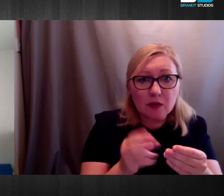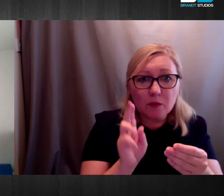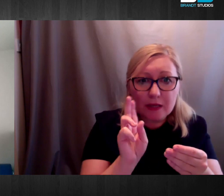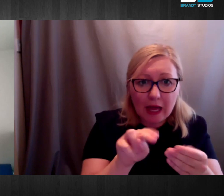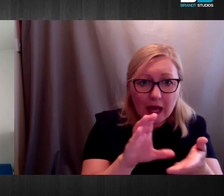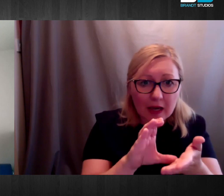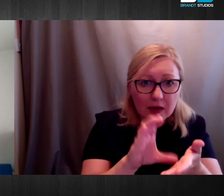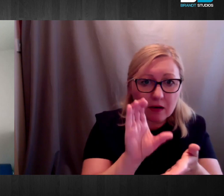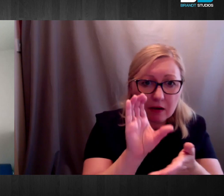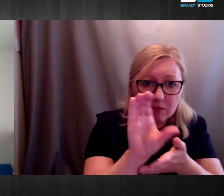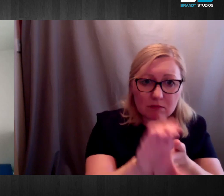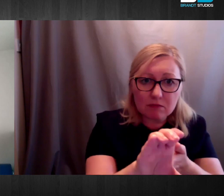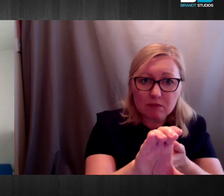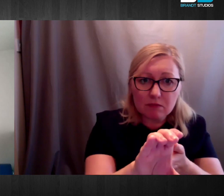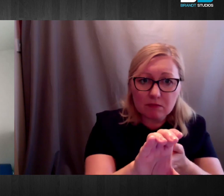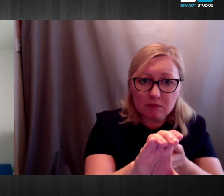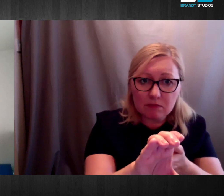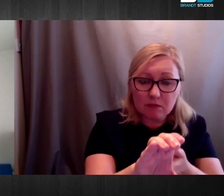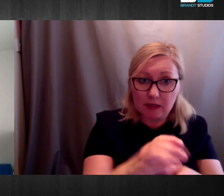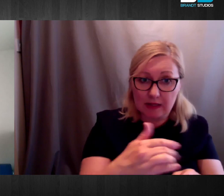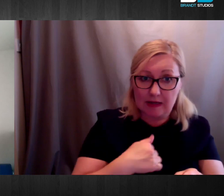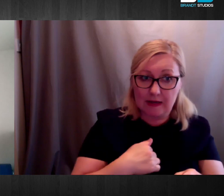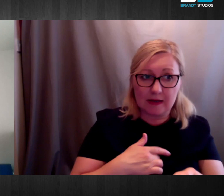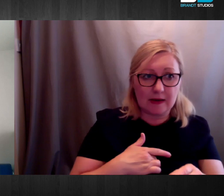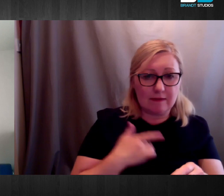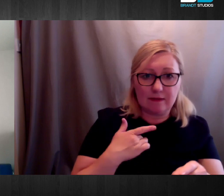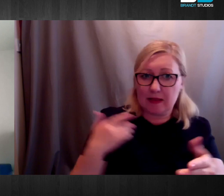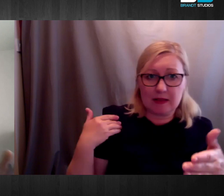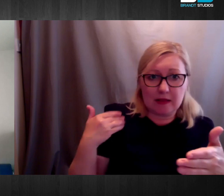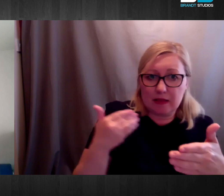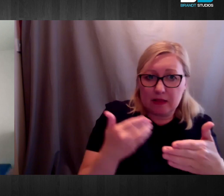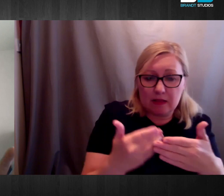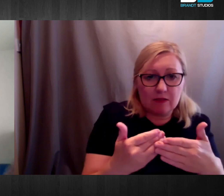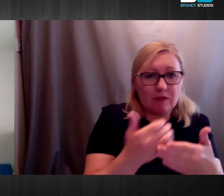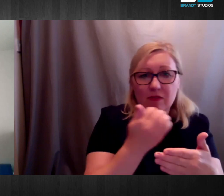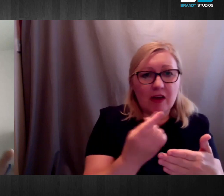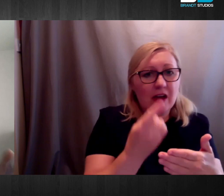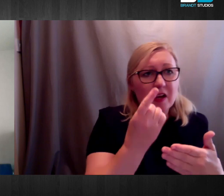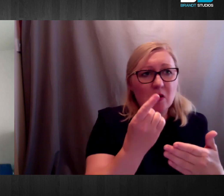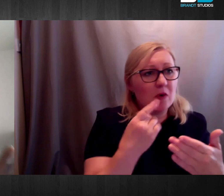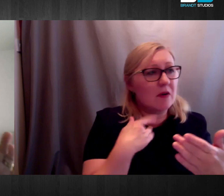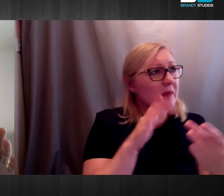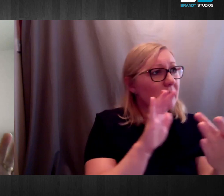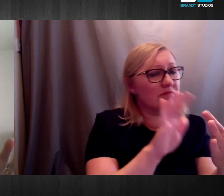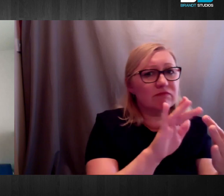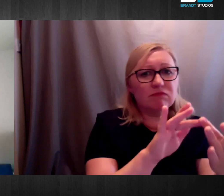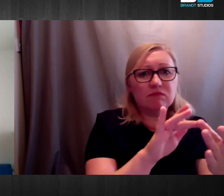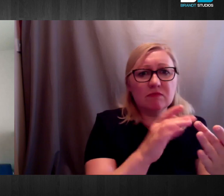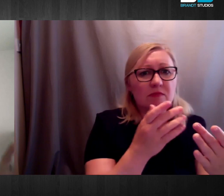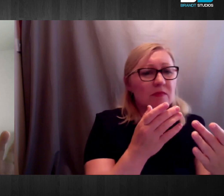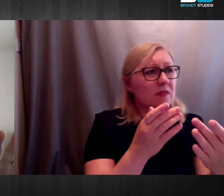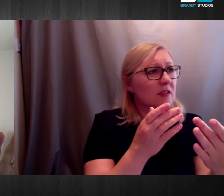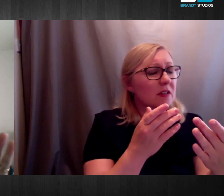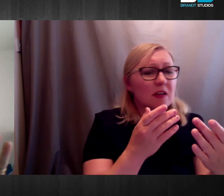absolutely anybody I engaged with throughout, whatever it was, everybody was willing to pitch in and to do